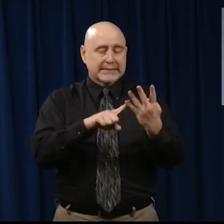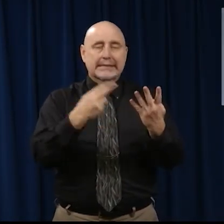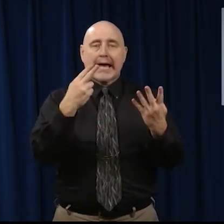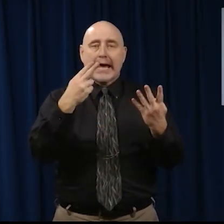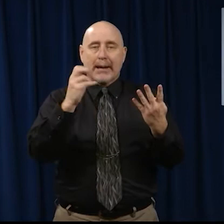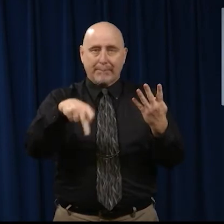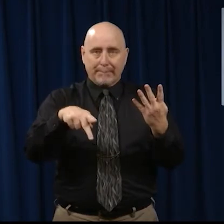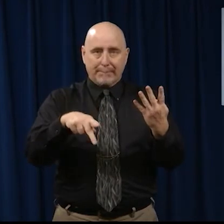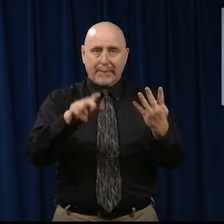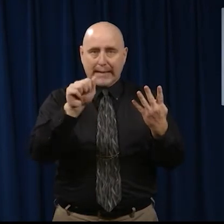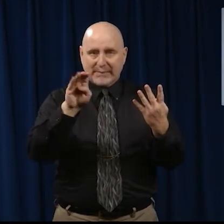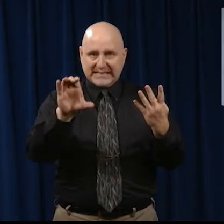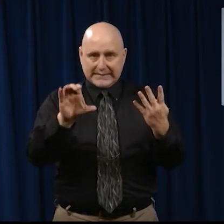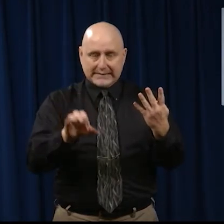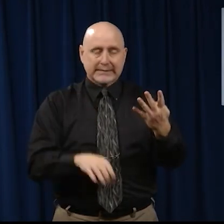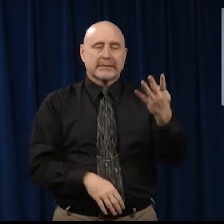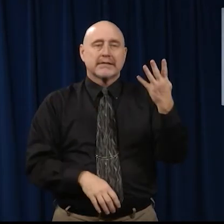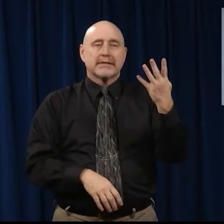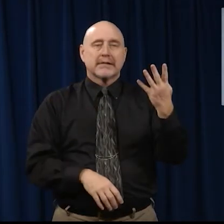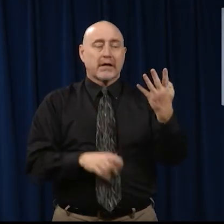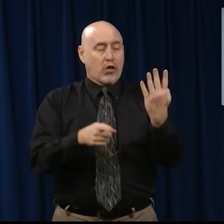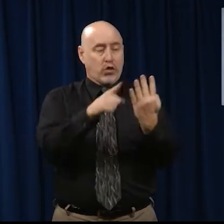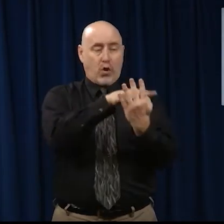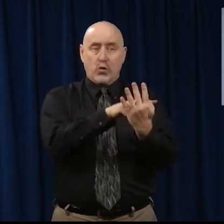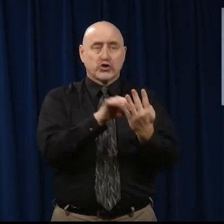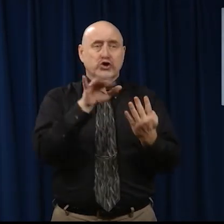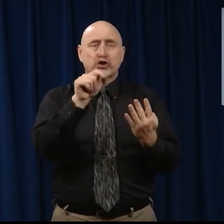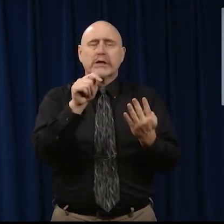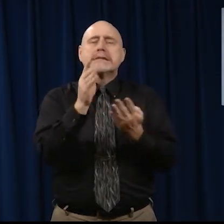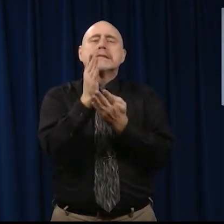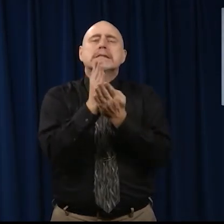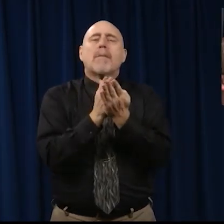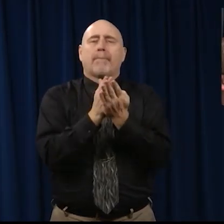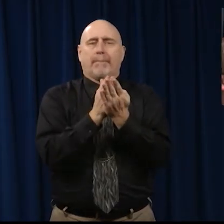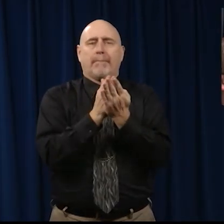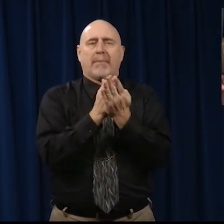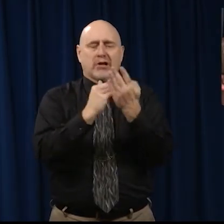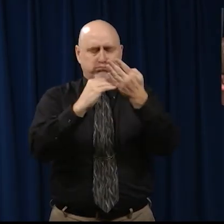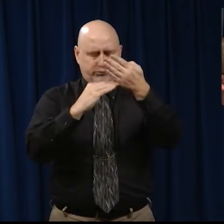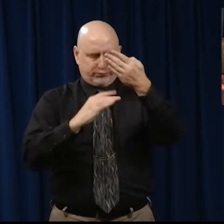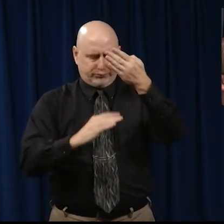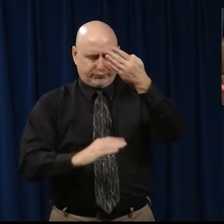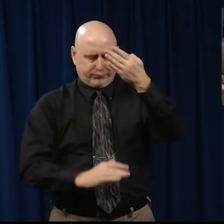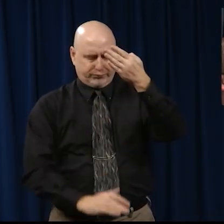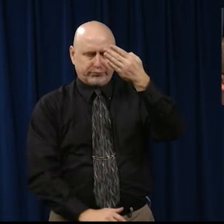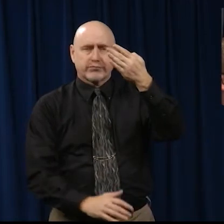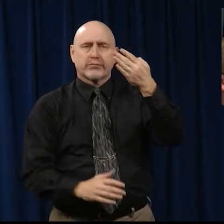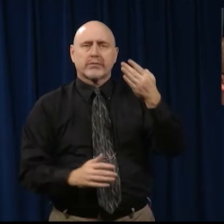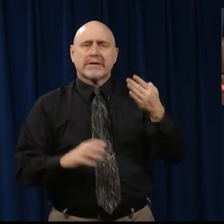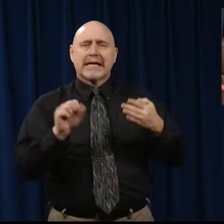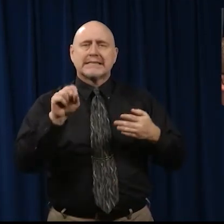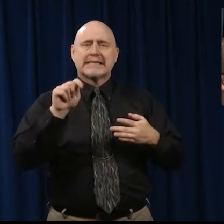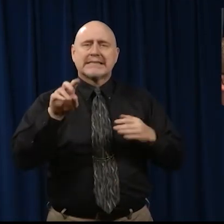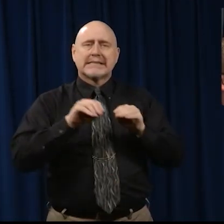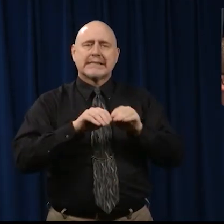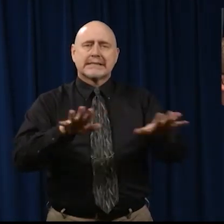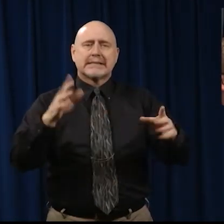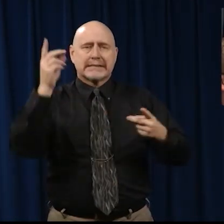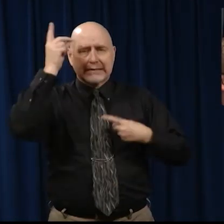herpes, you've got hepatitis A, B, and C, and those are just the majority of the major sexually